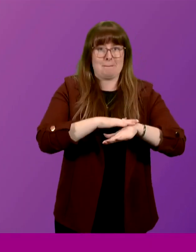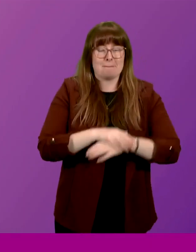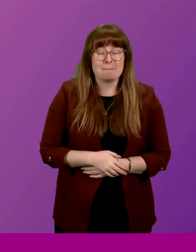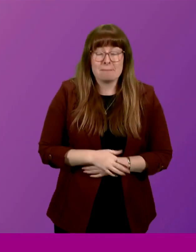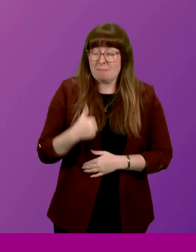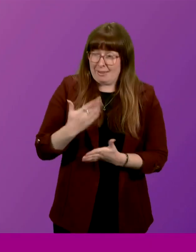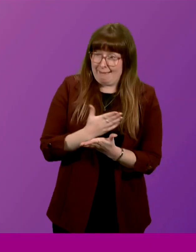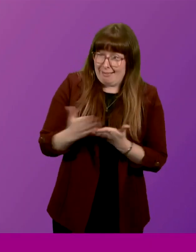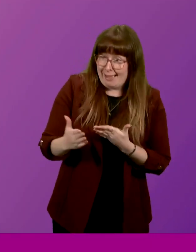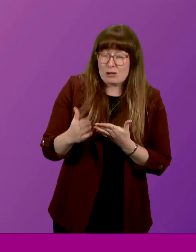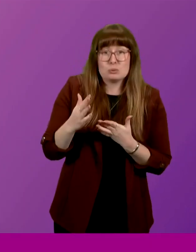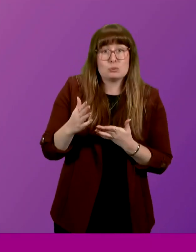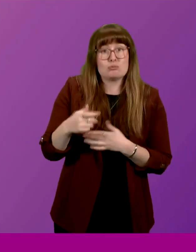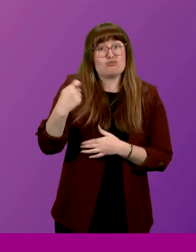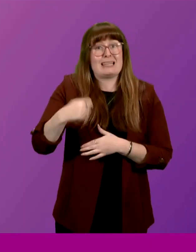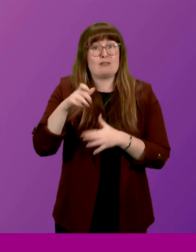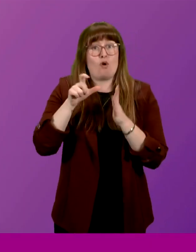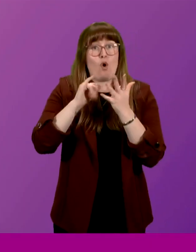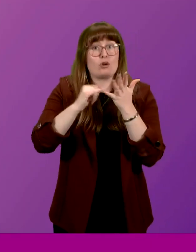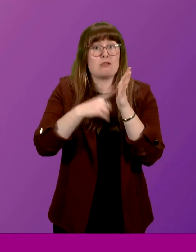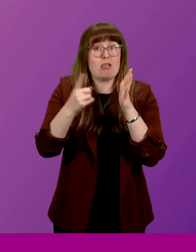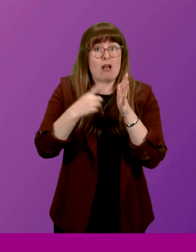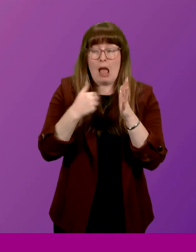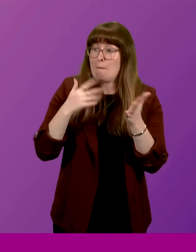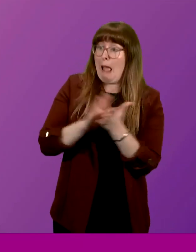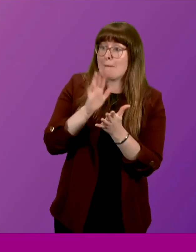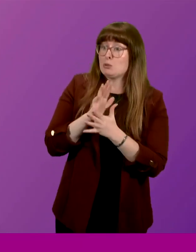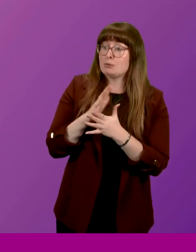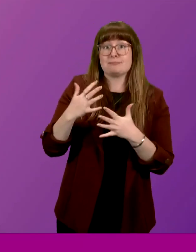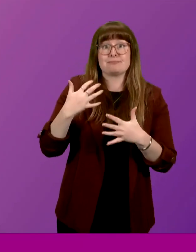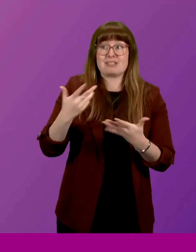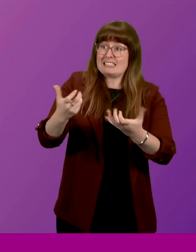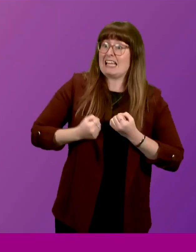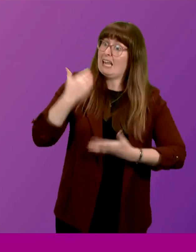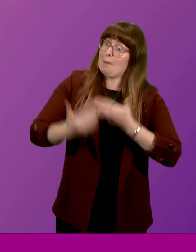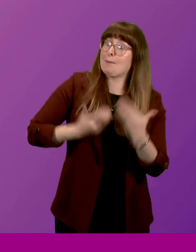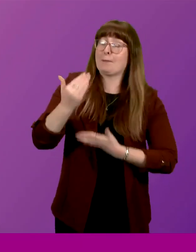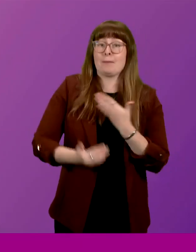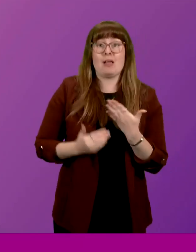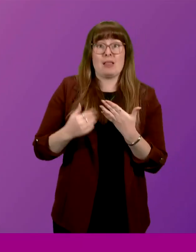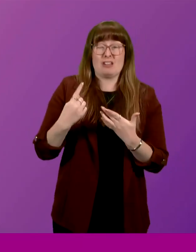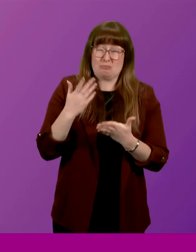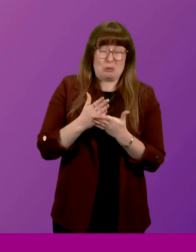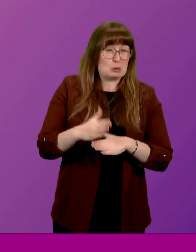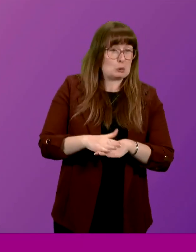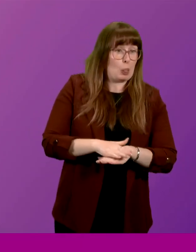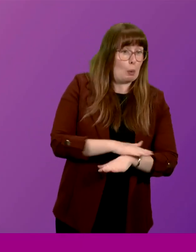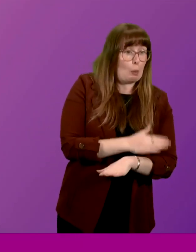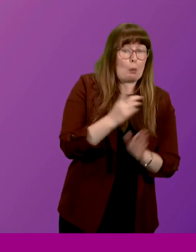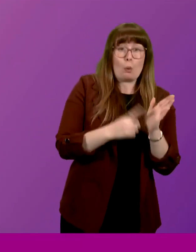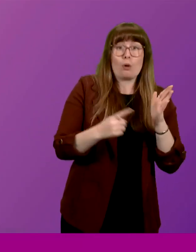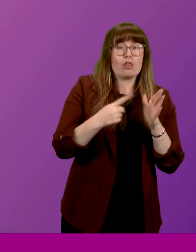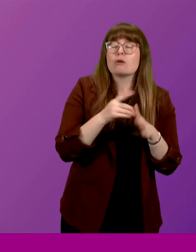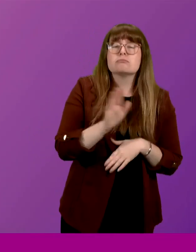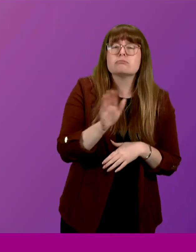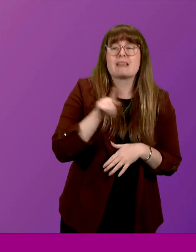the President of COSLA that I am not prepared to tolerate a situation where we move at the pace of the slowest local authority, which is what